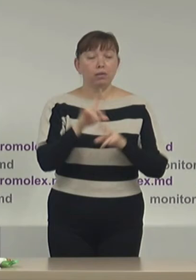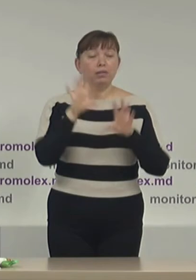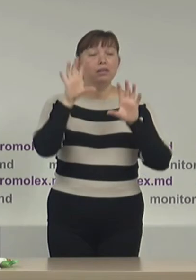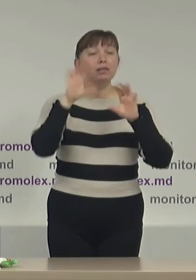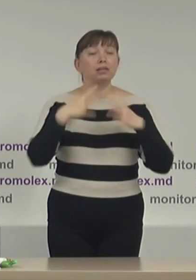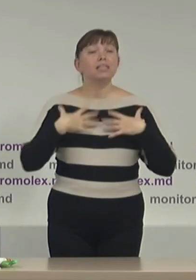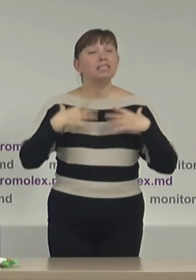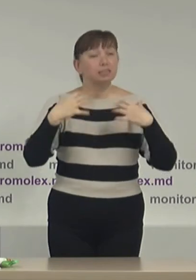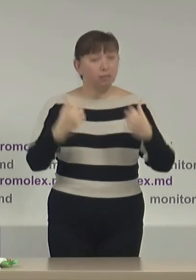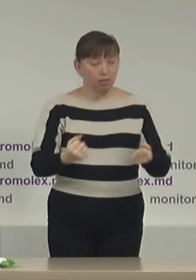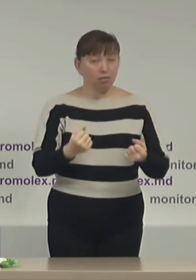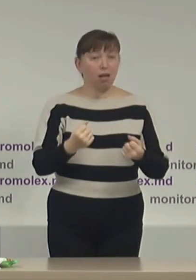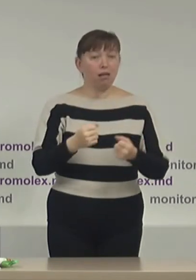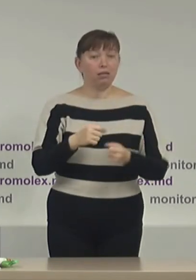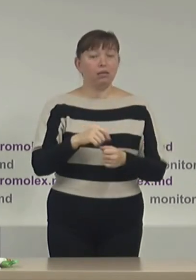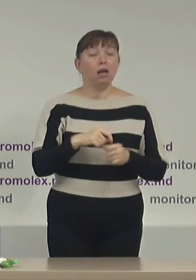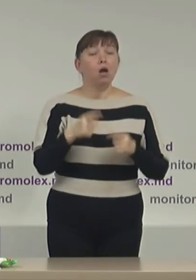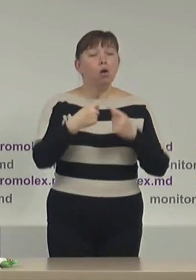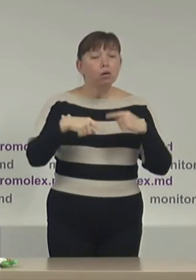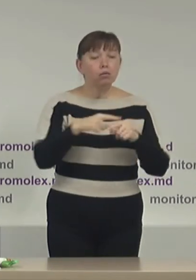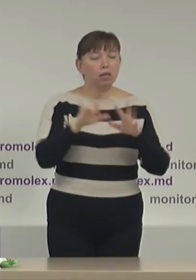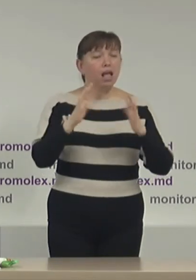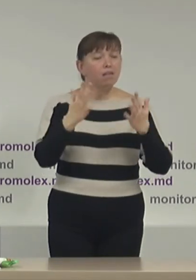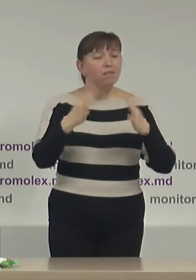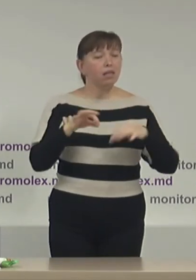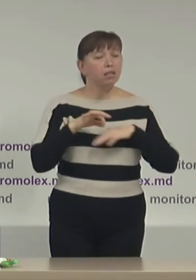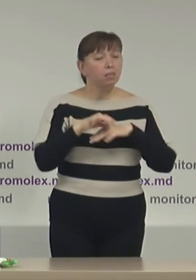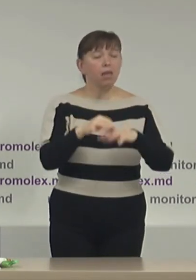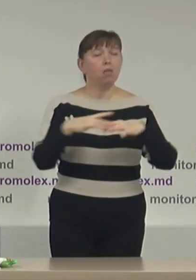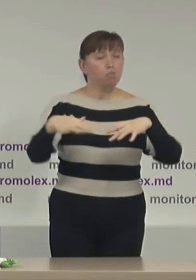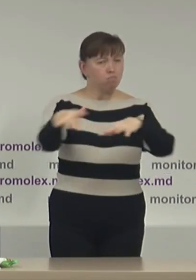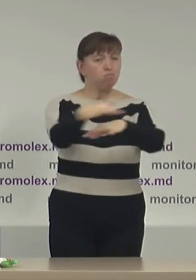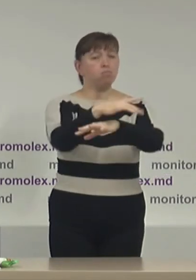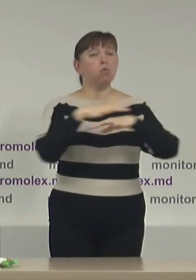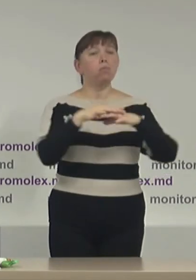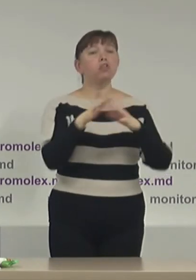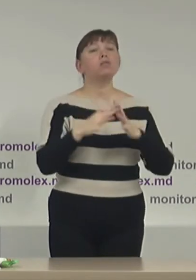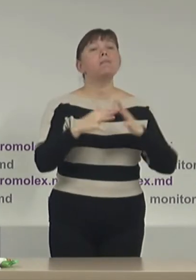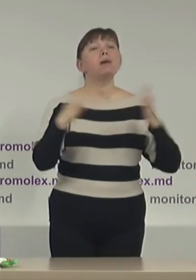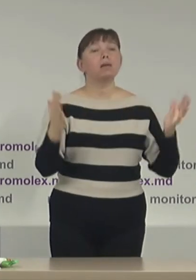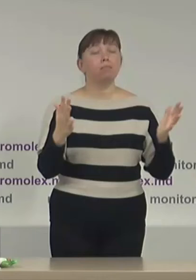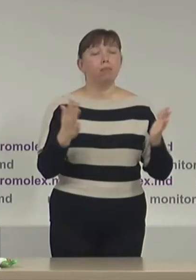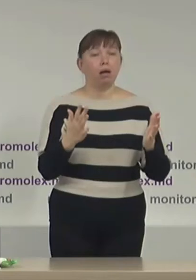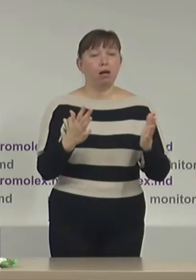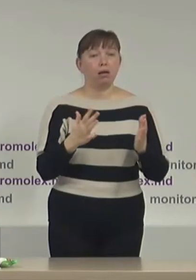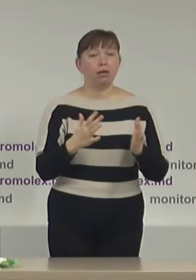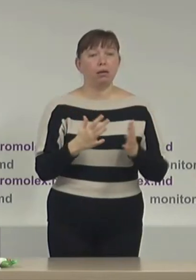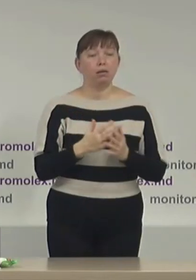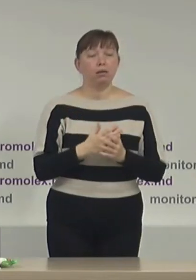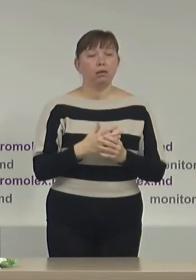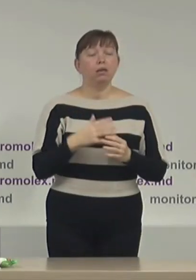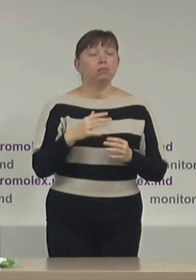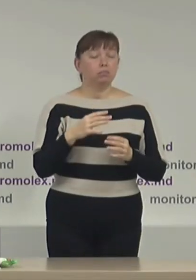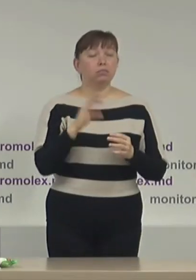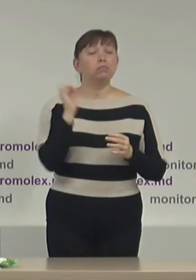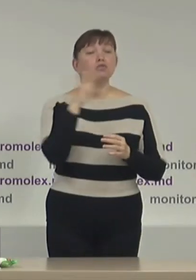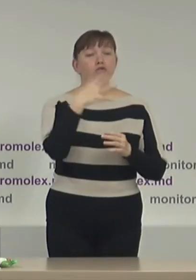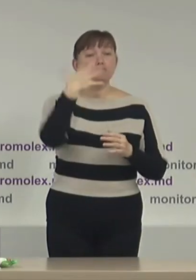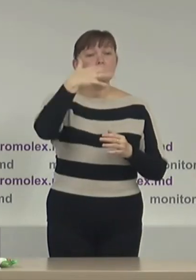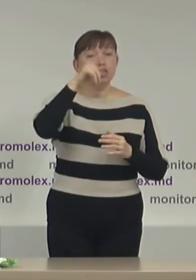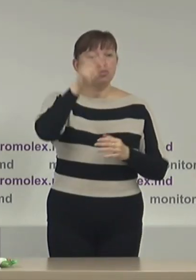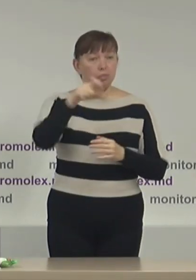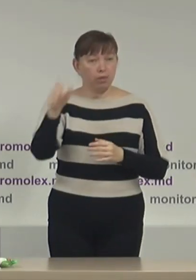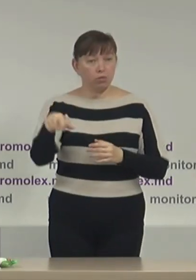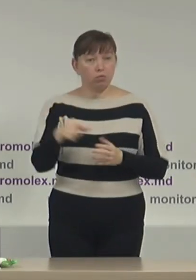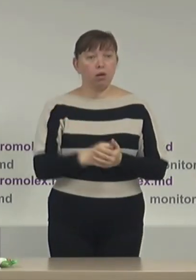health requirements were not complied with by organizing public events with more